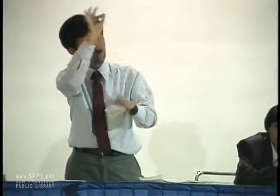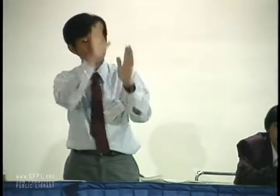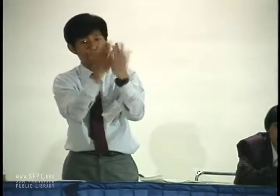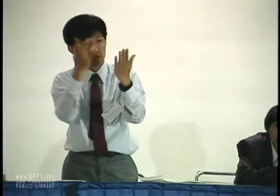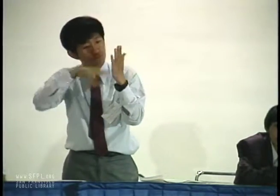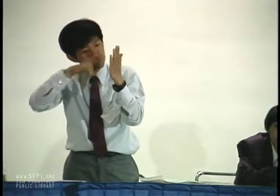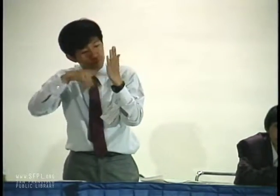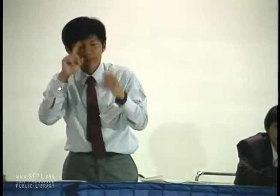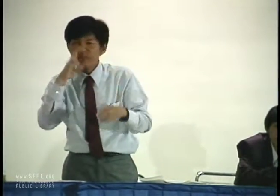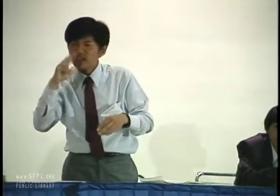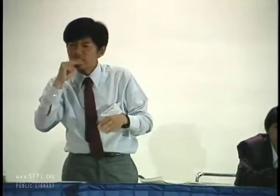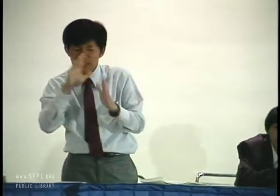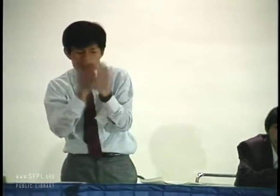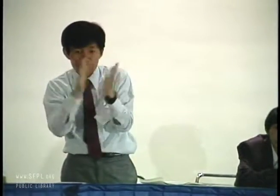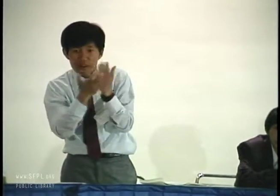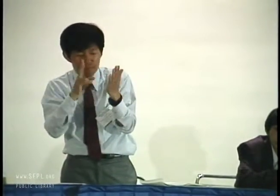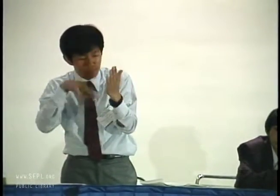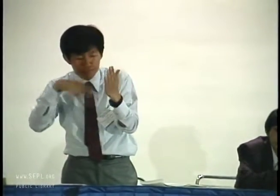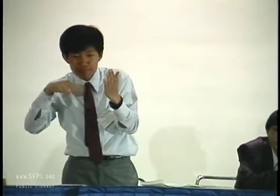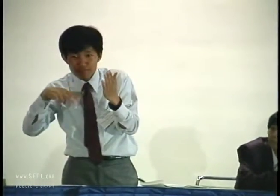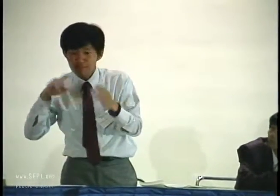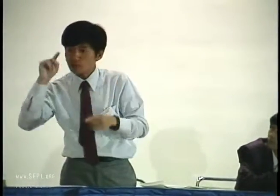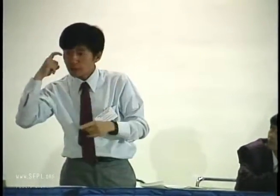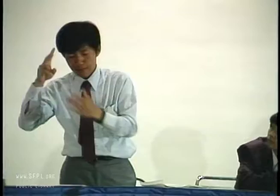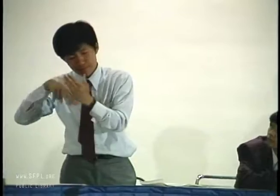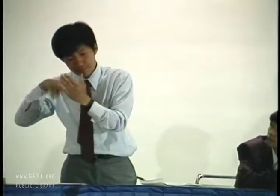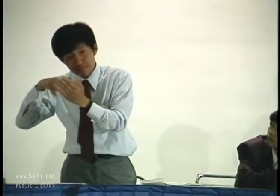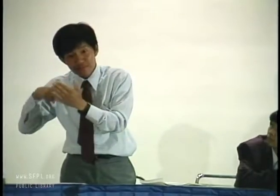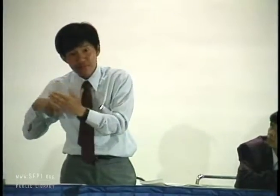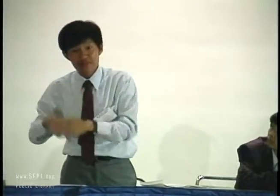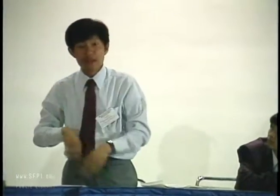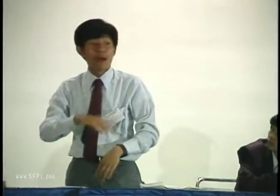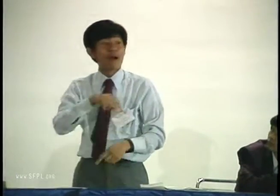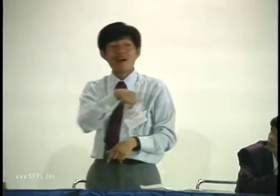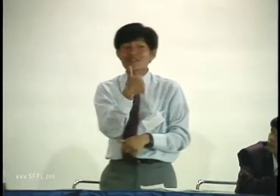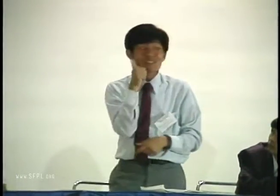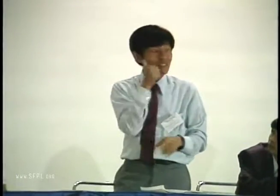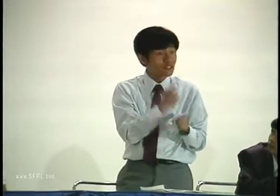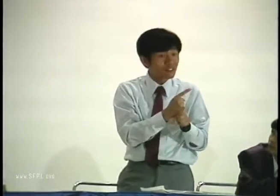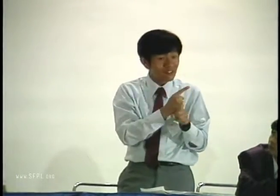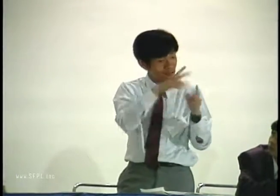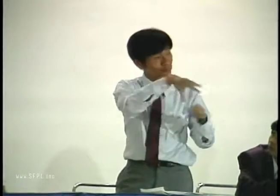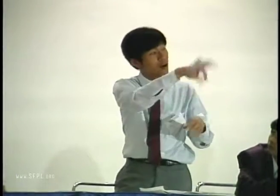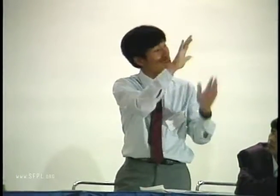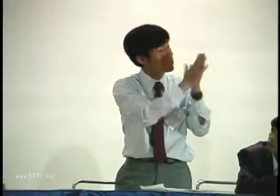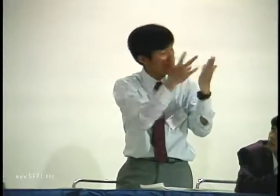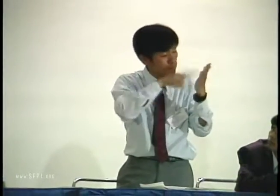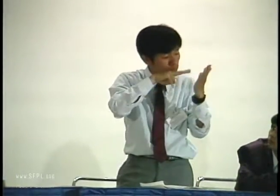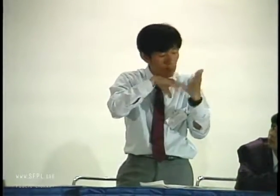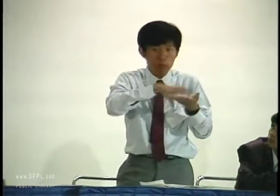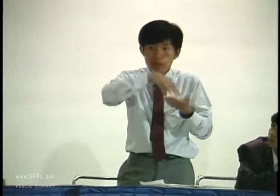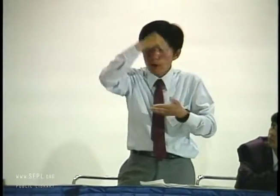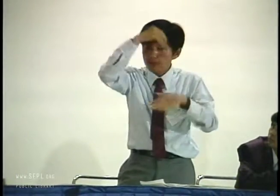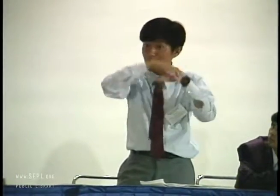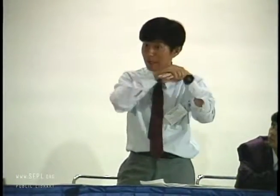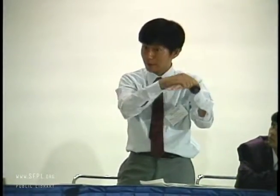the library to get a book, bring it home to read it, something for enjoyment, you know, reading a book in Chinese. My sister would also pick up a